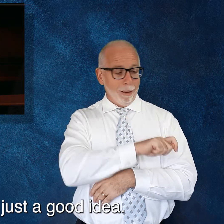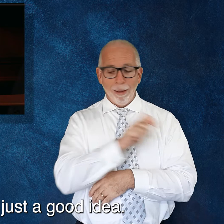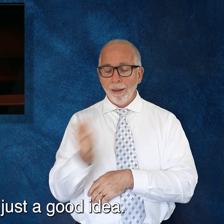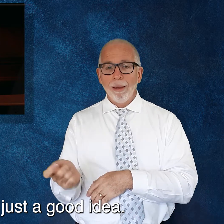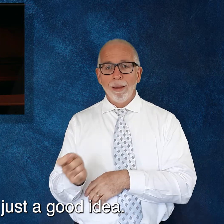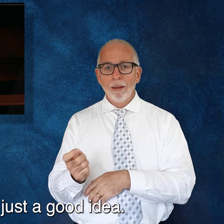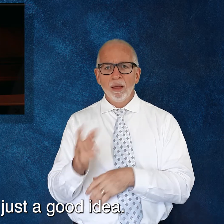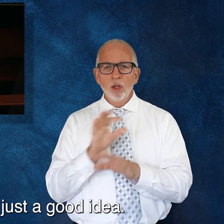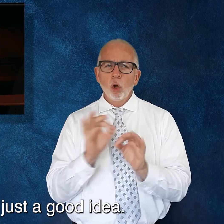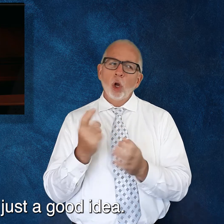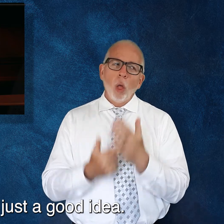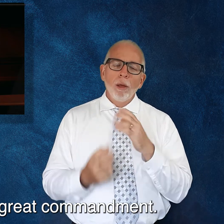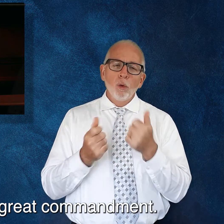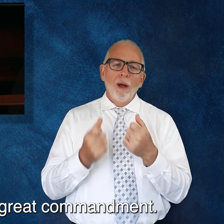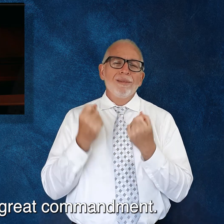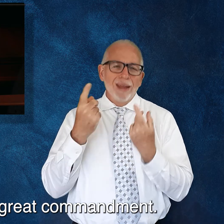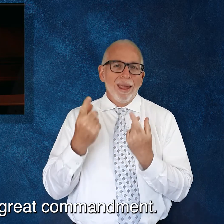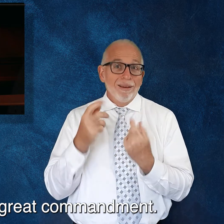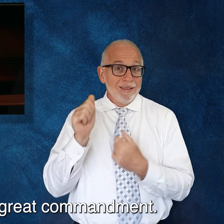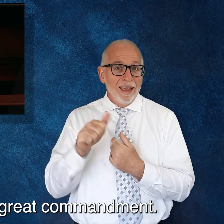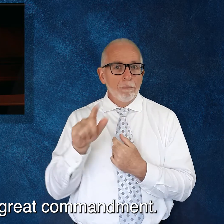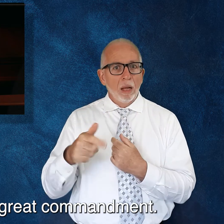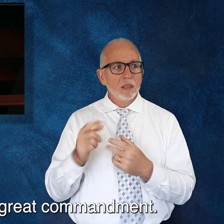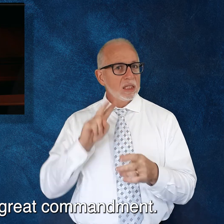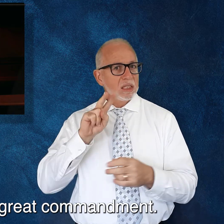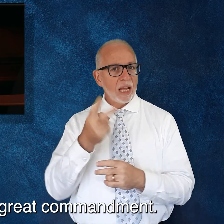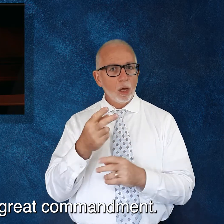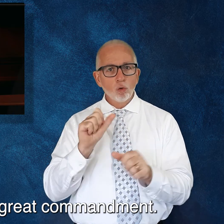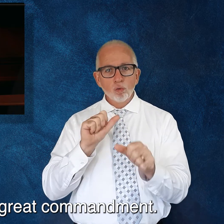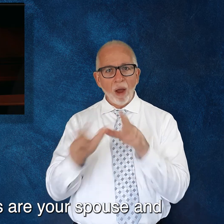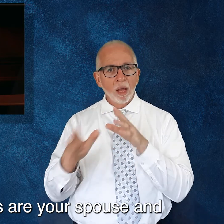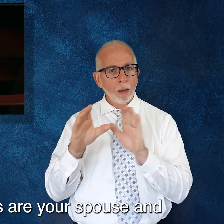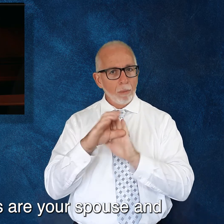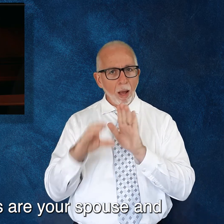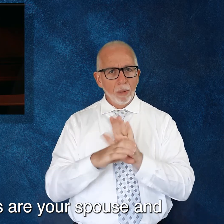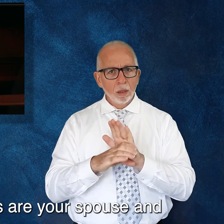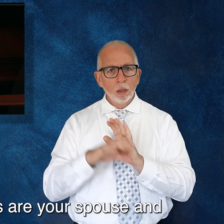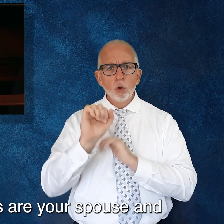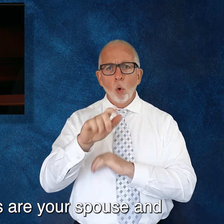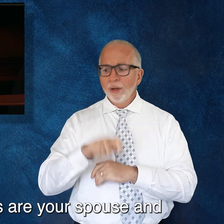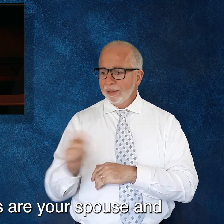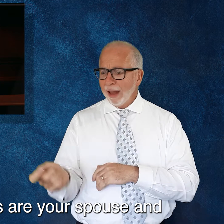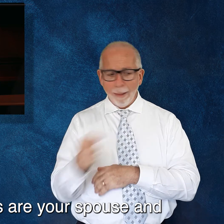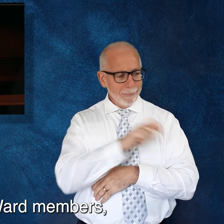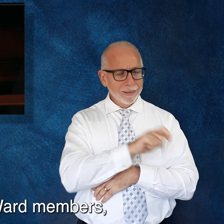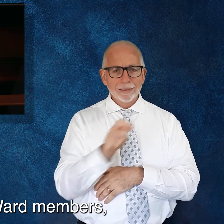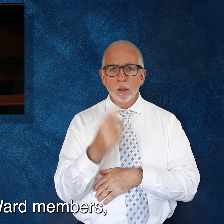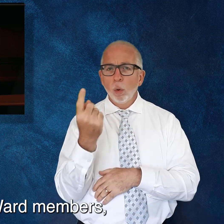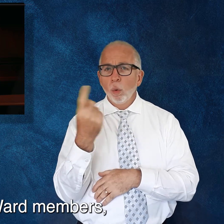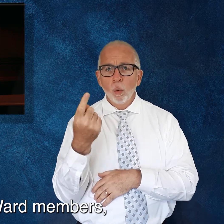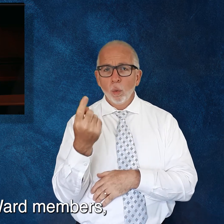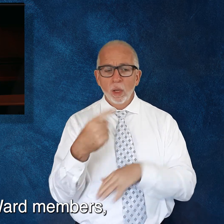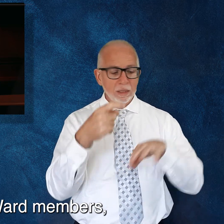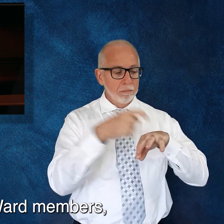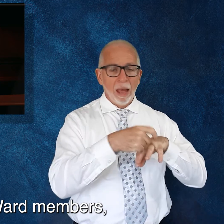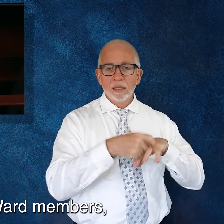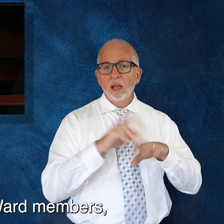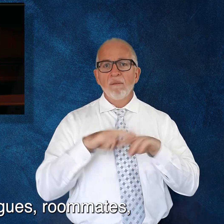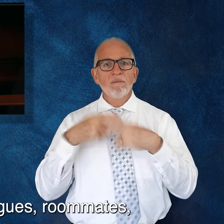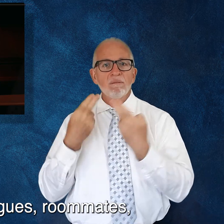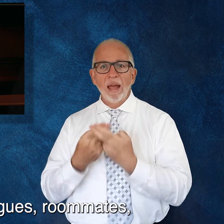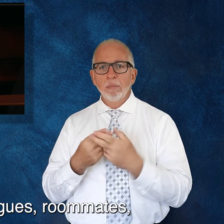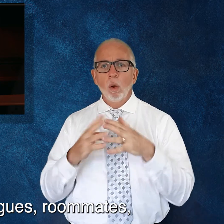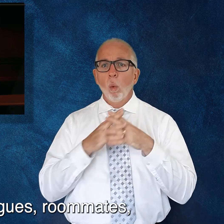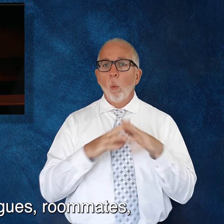not just a good idea. It is the second great commandment. Your neighbors are your spouse and family, ward members,